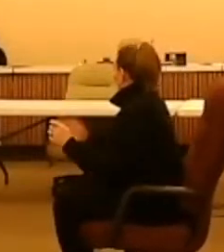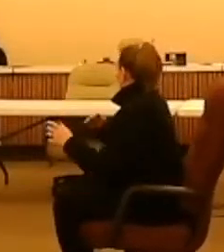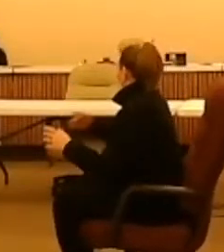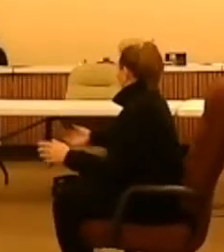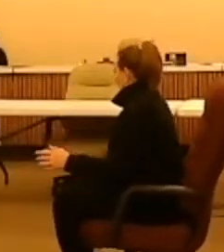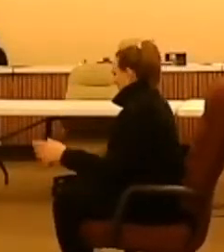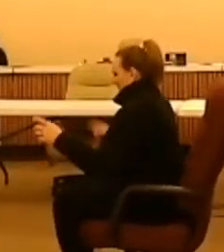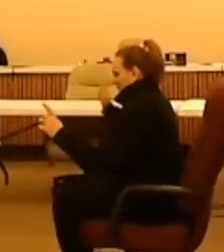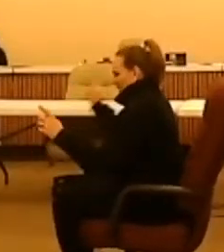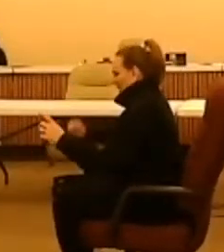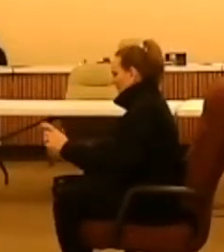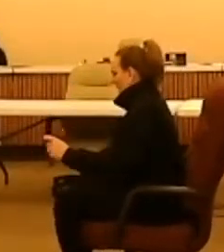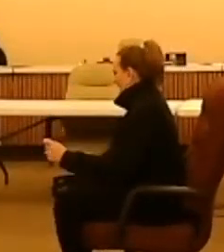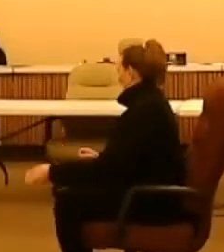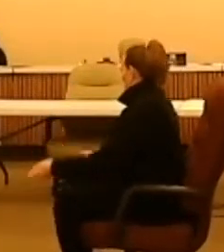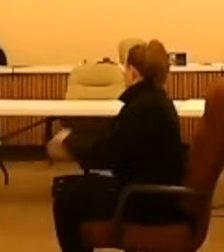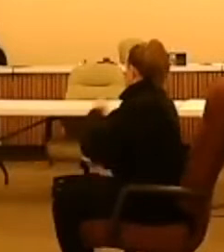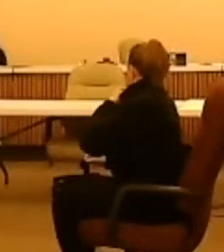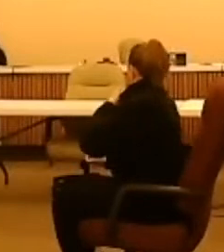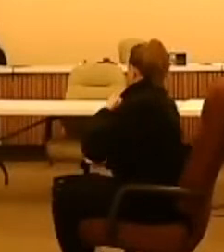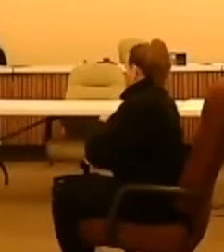In between all that stuff and all that